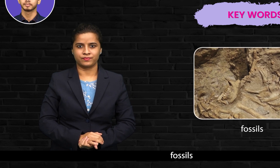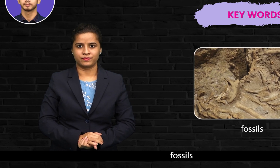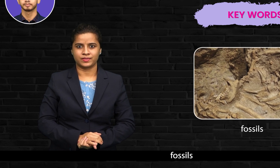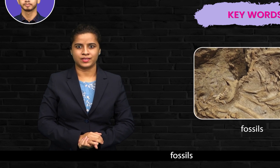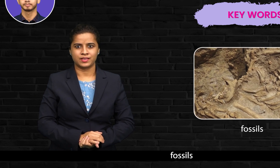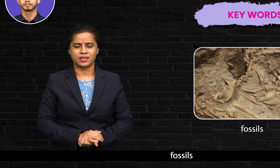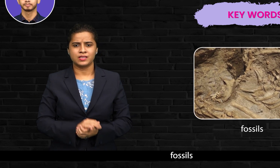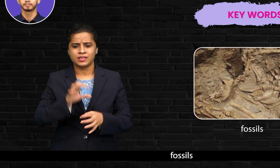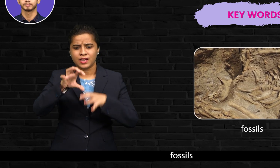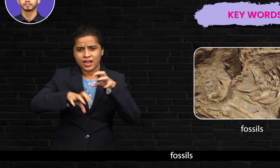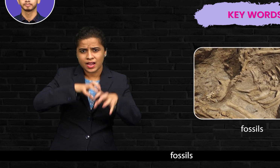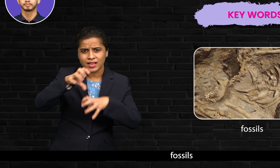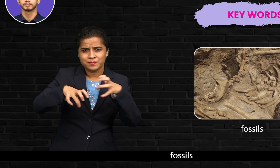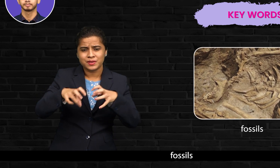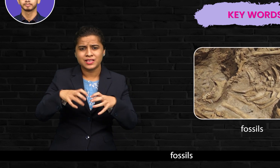fossils,